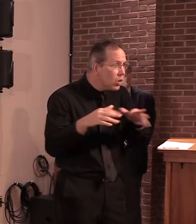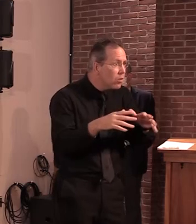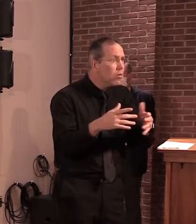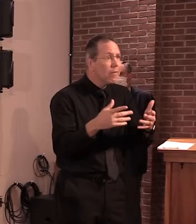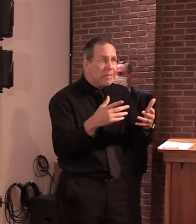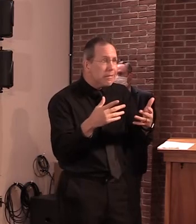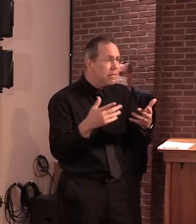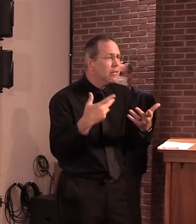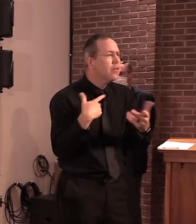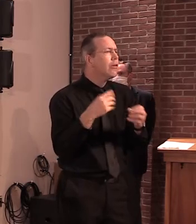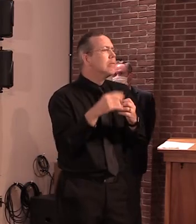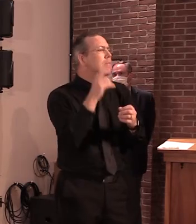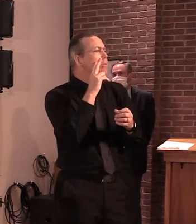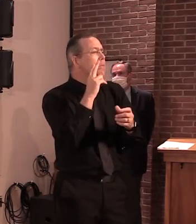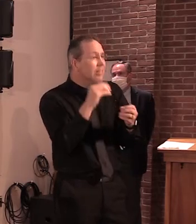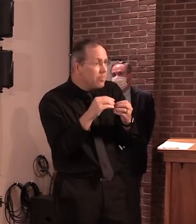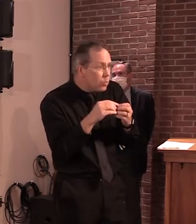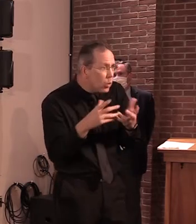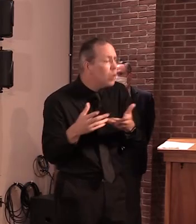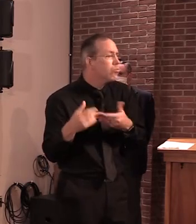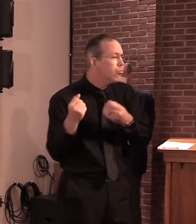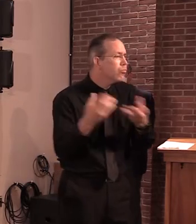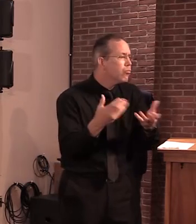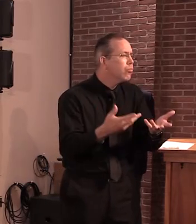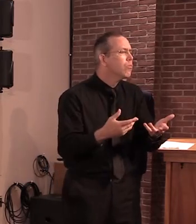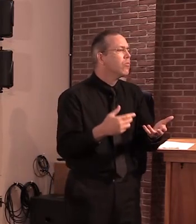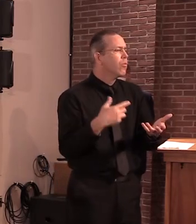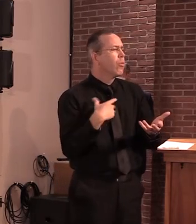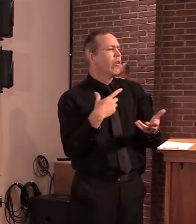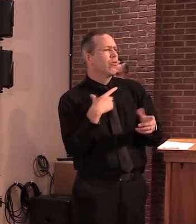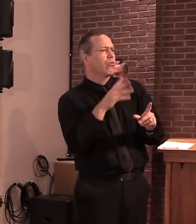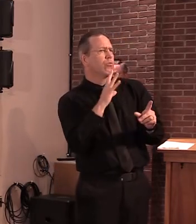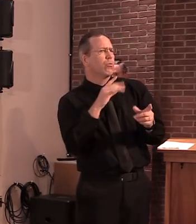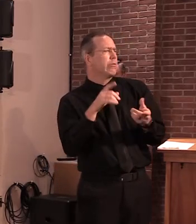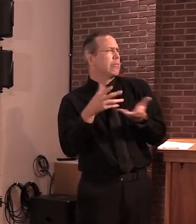with for surveillance testing during the course of their semester.